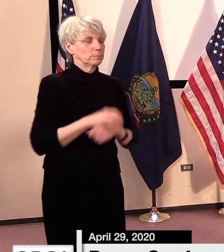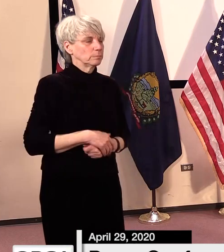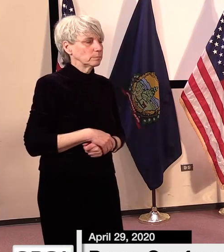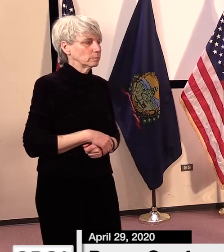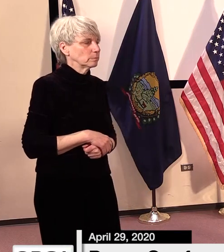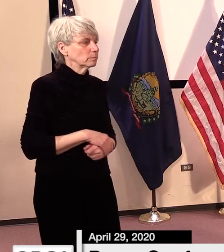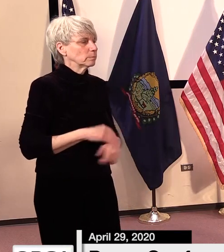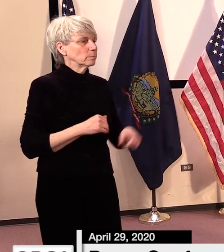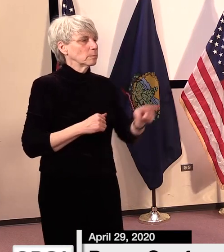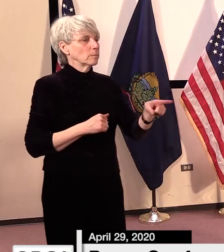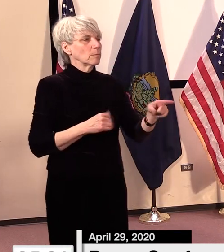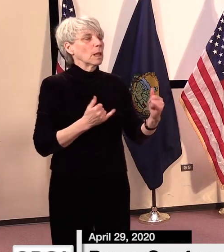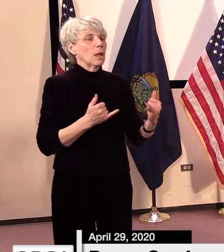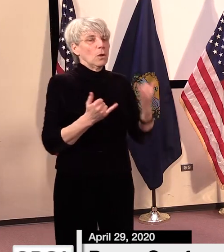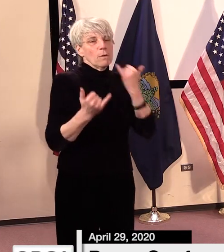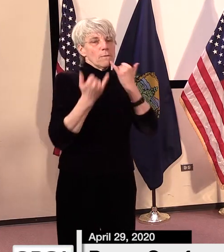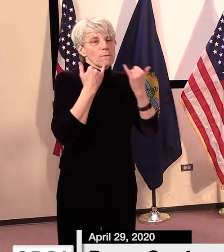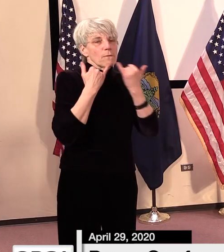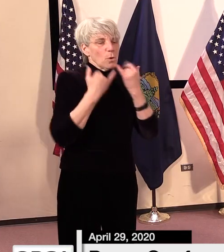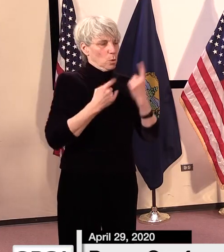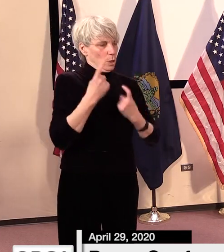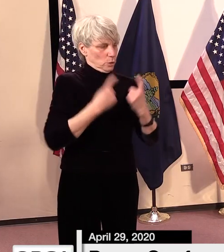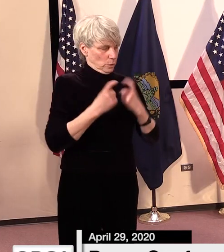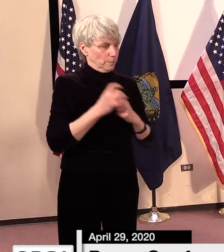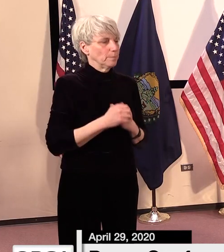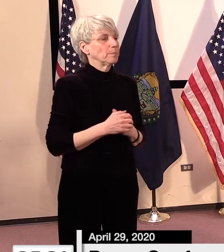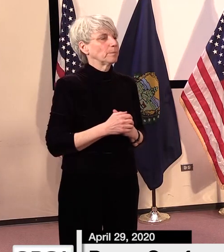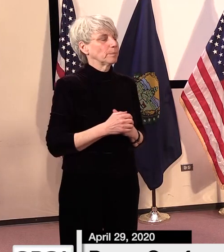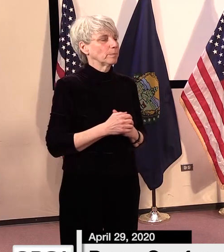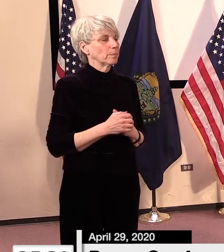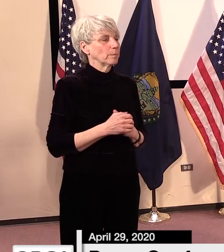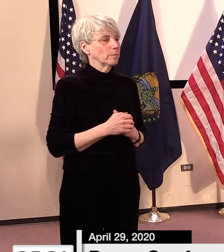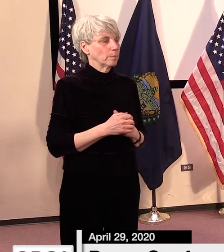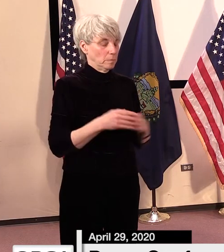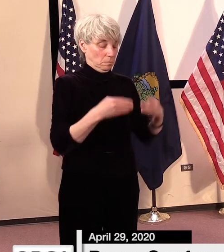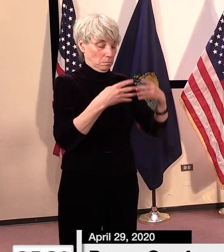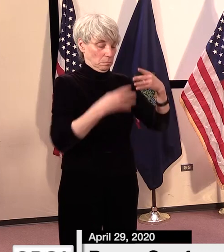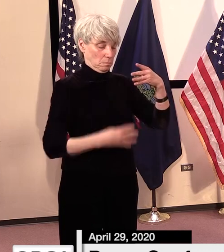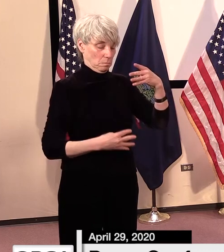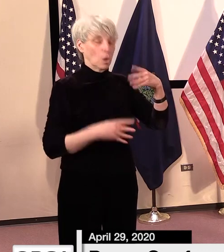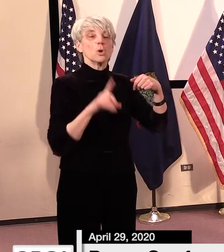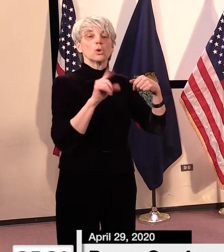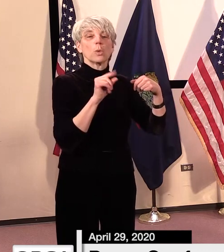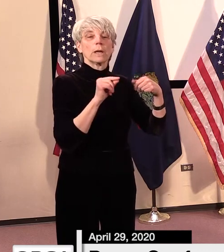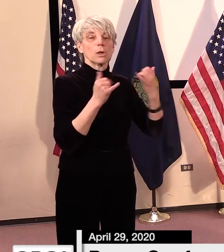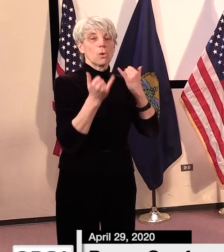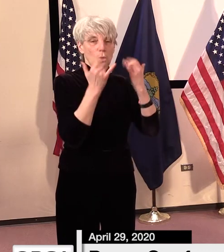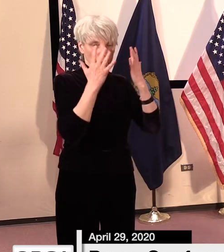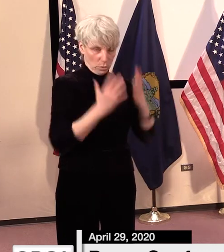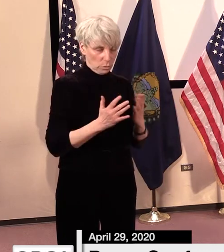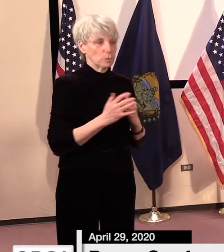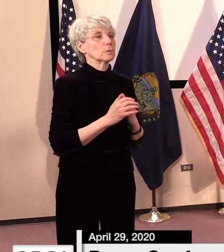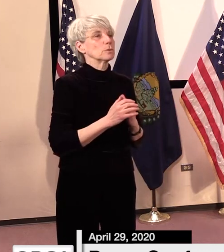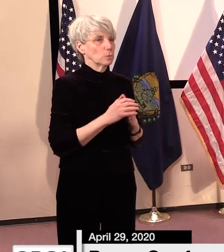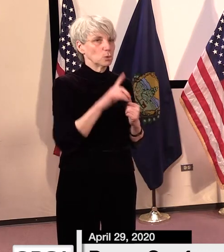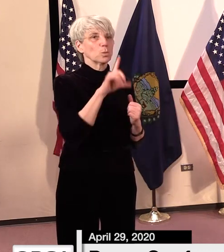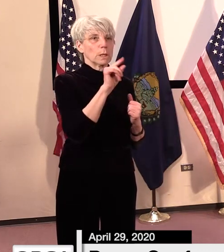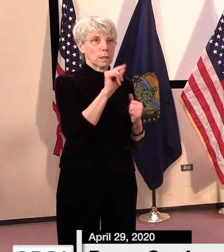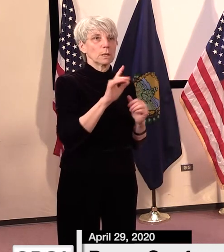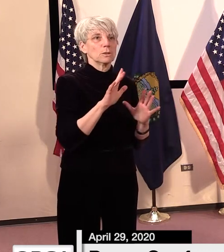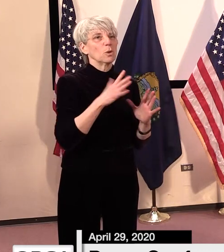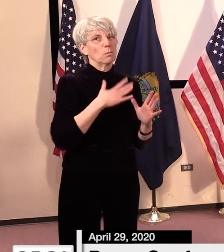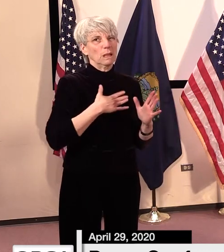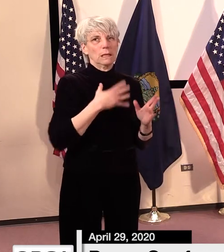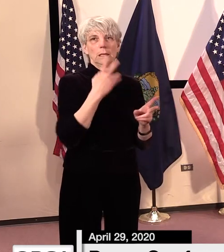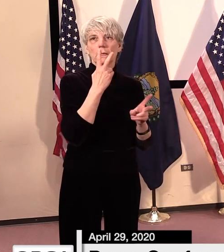All right, we're going to go to the phones for the callers. I just want to let you know there are 20 callers with questions on the line, so please keep